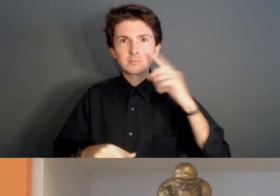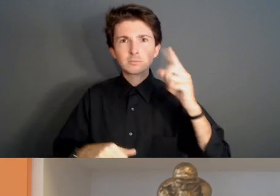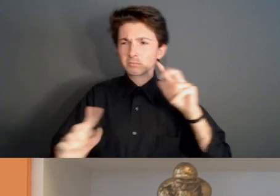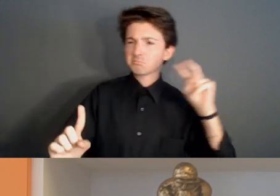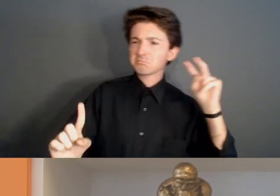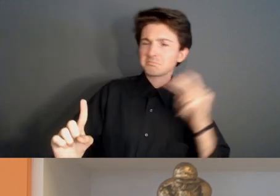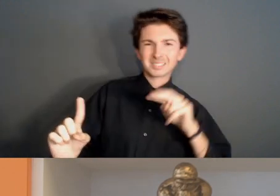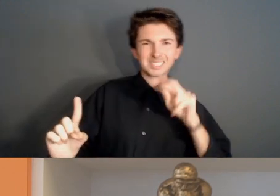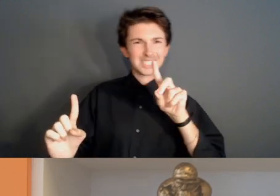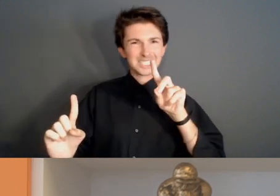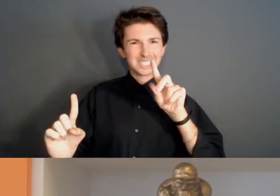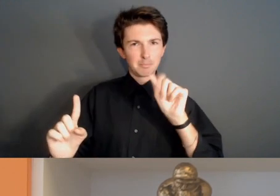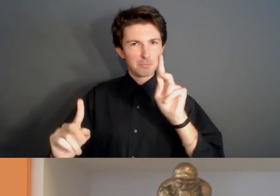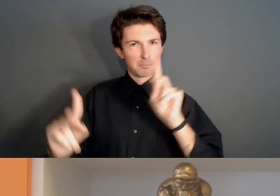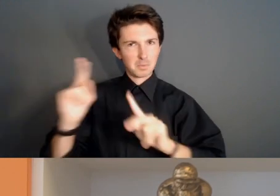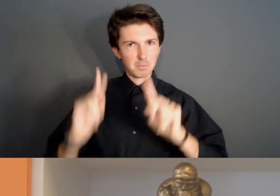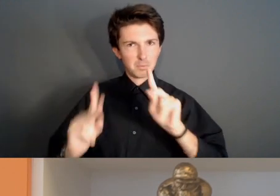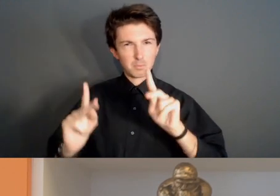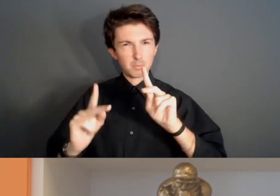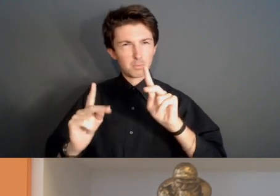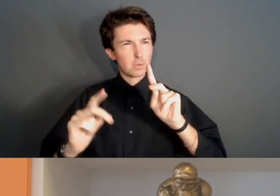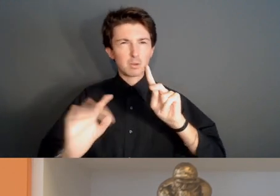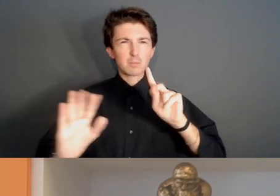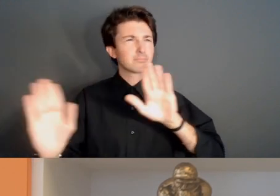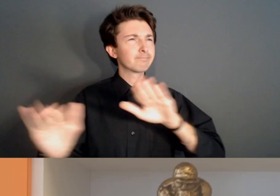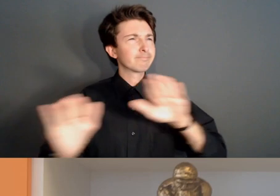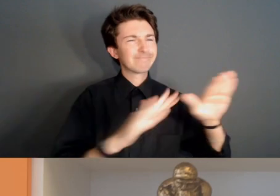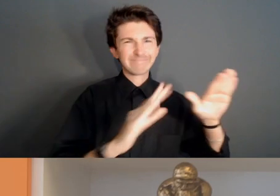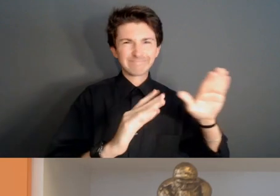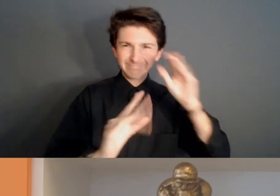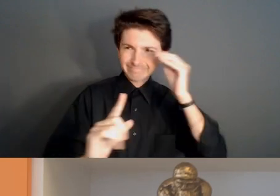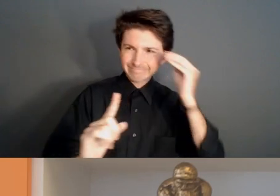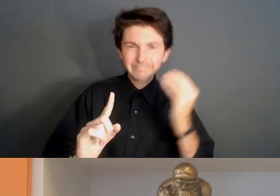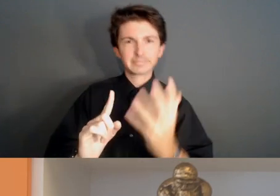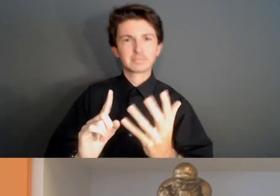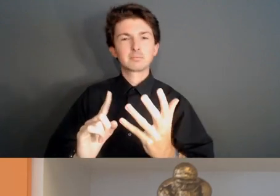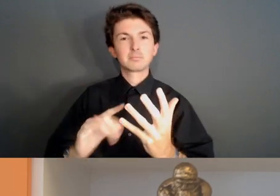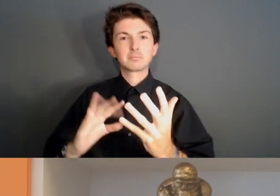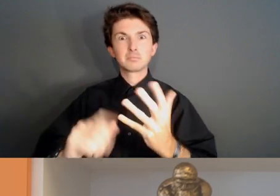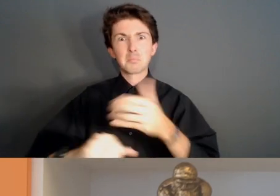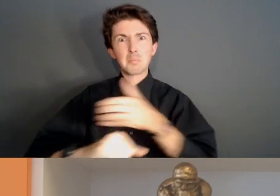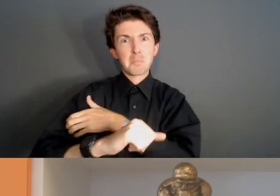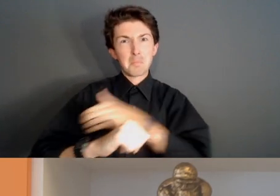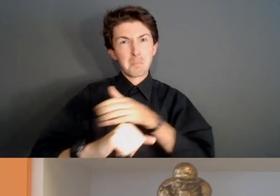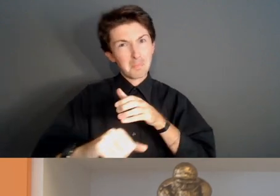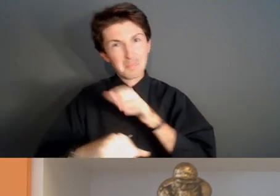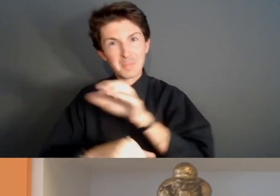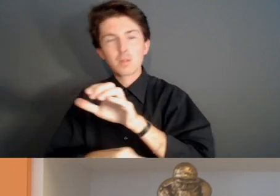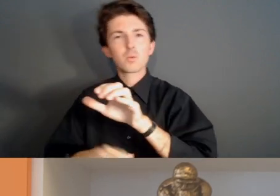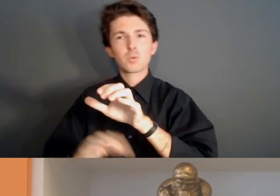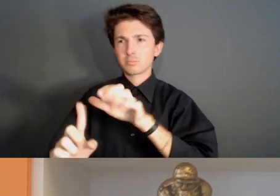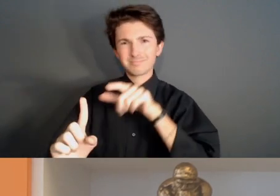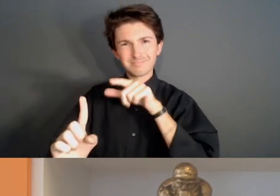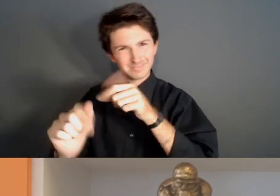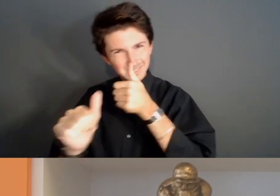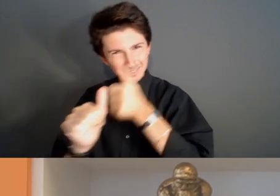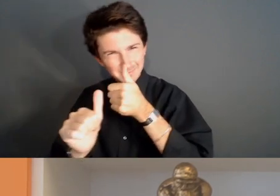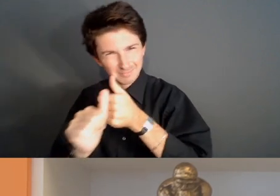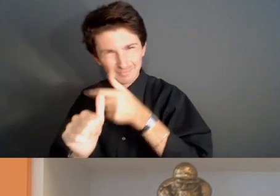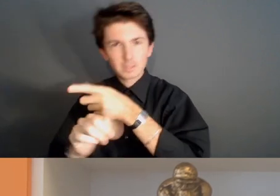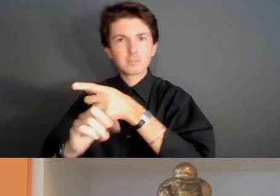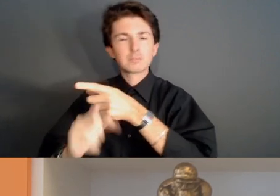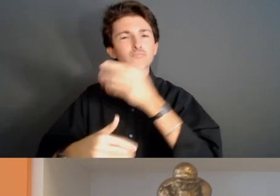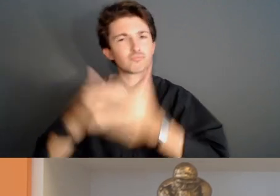values people with disabilities. We advance policies and practices that empower people with disabilities to have a better